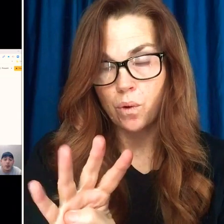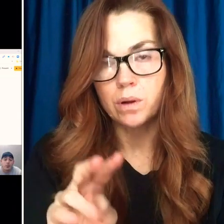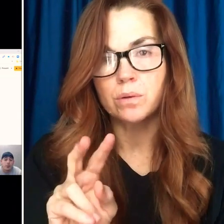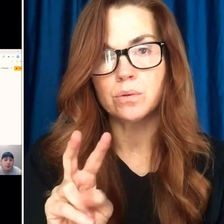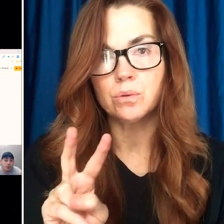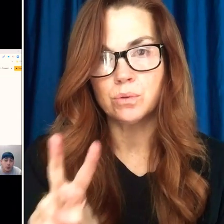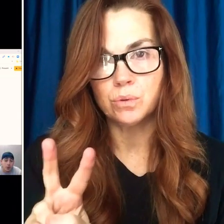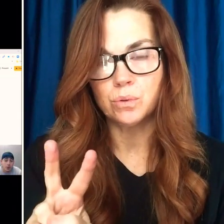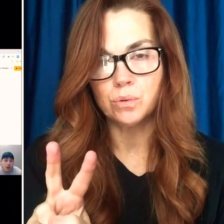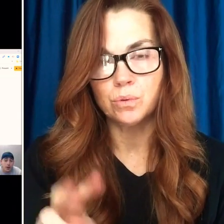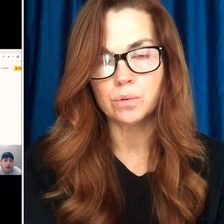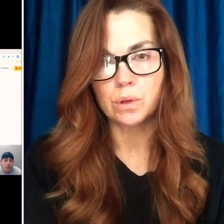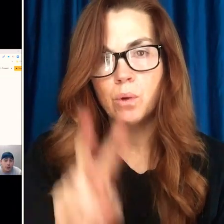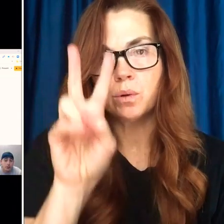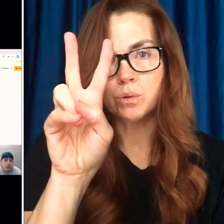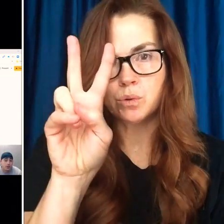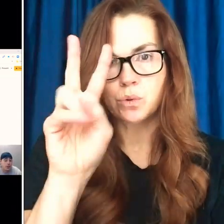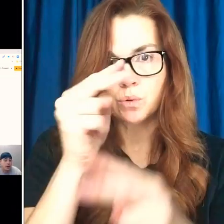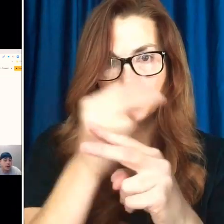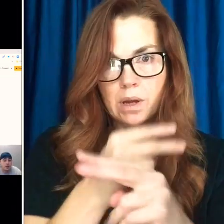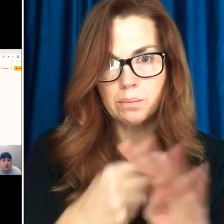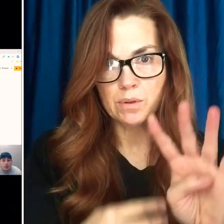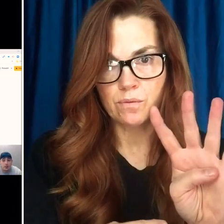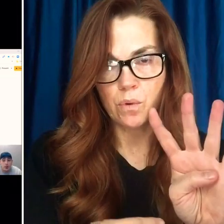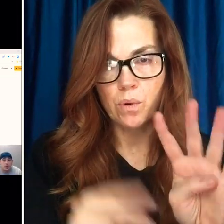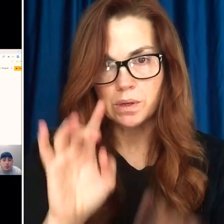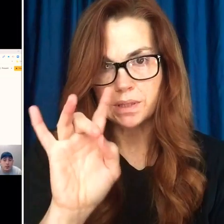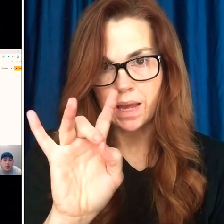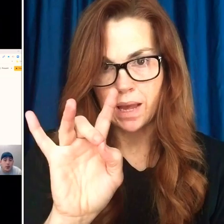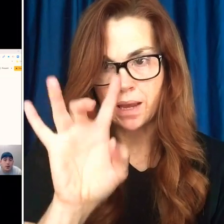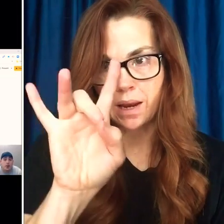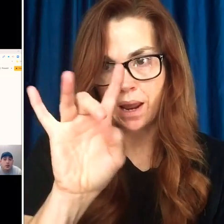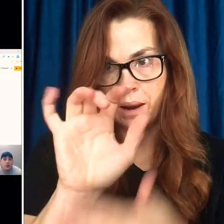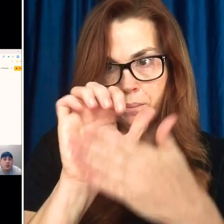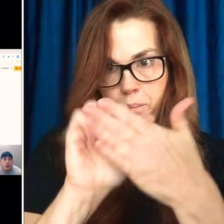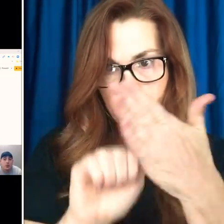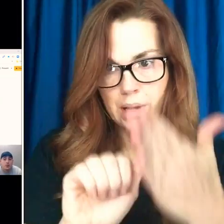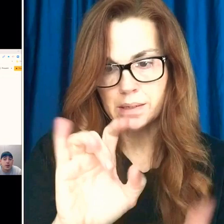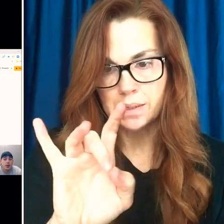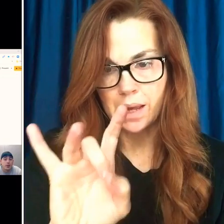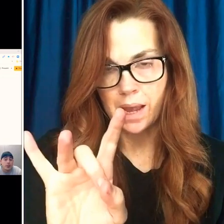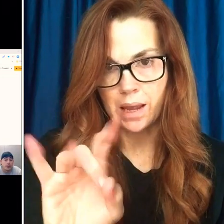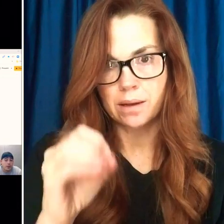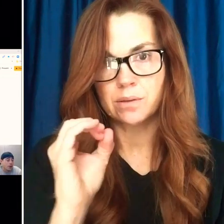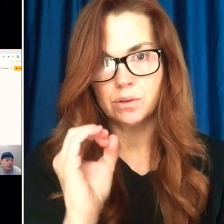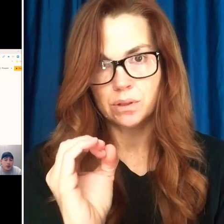many times does 4 go into 8? Well, 4 goes into 8 2 times. 2 times